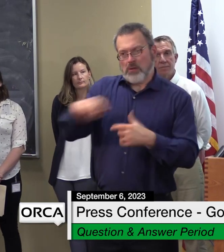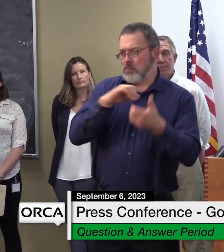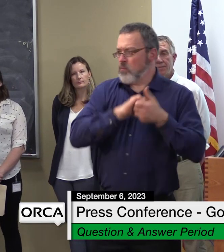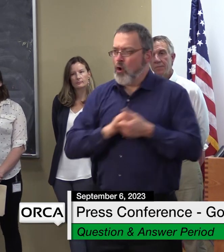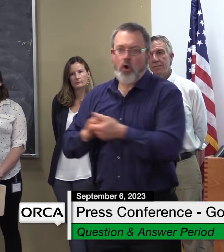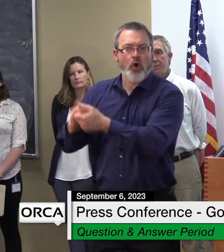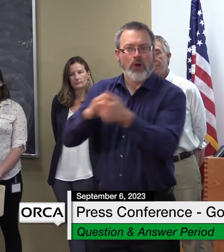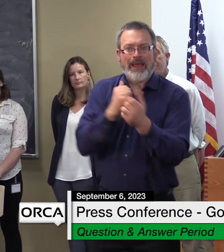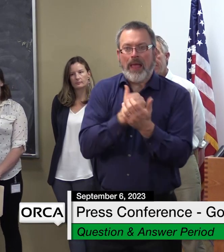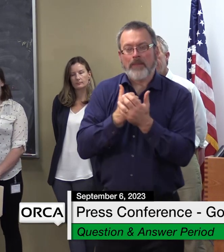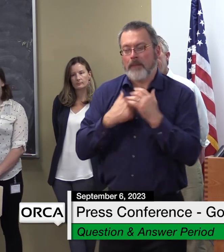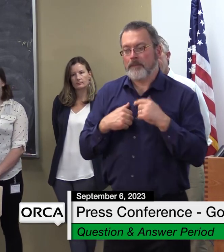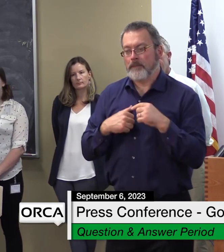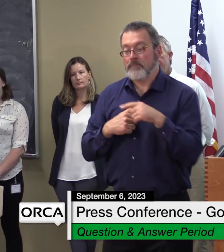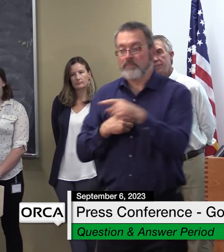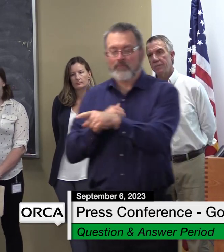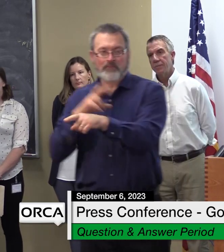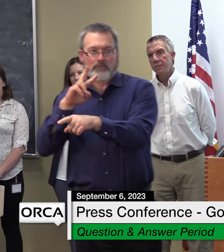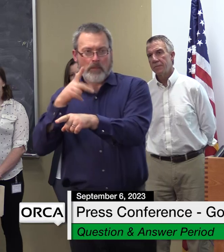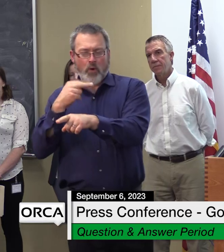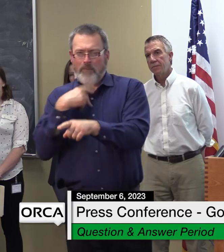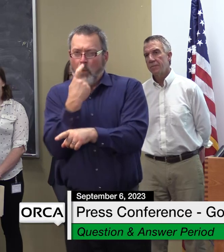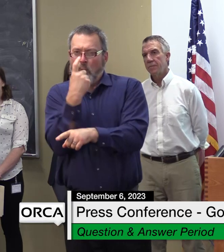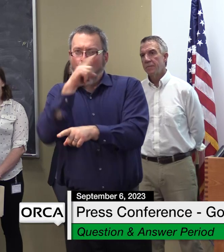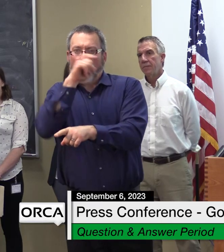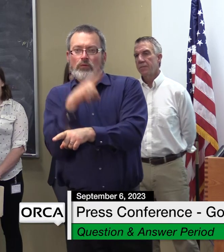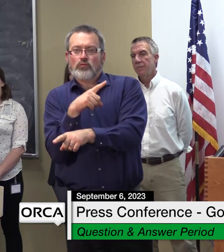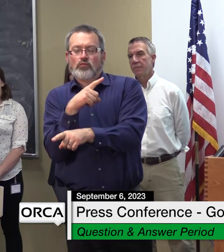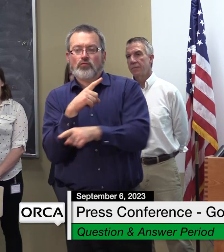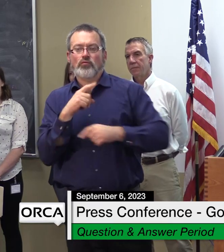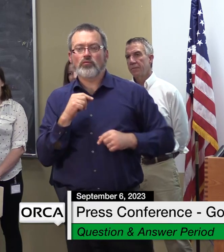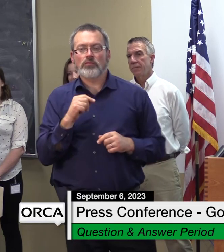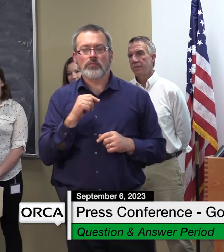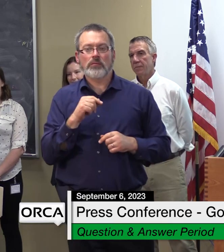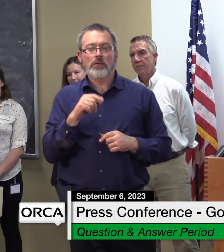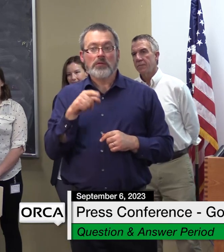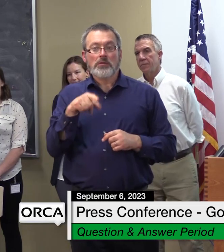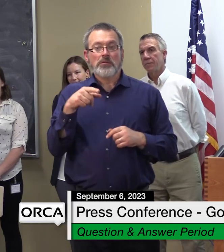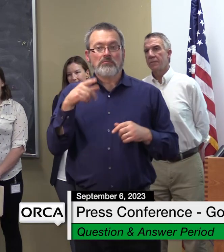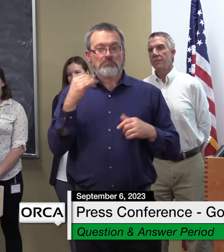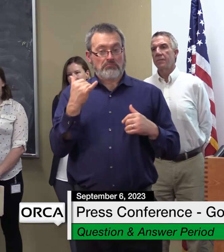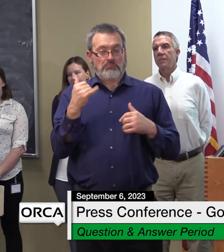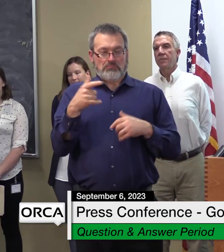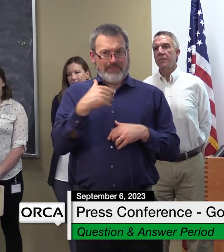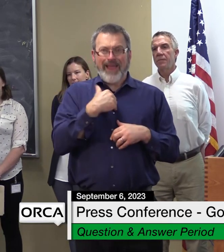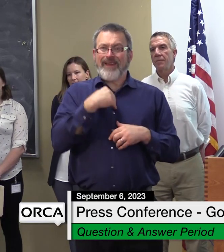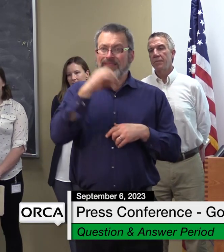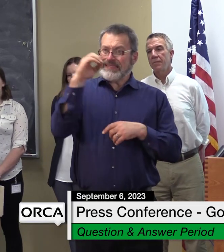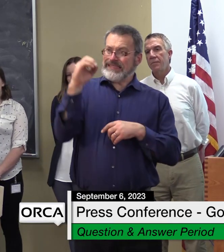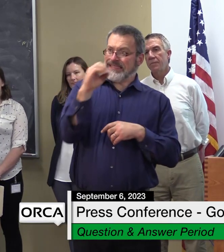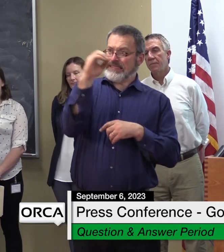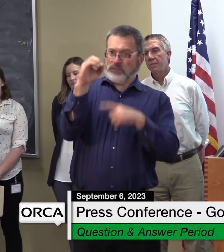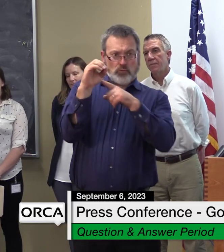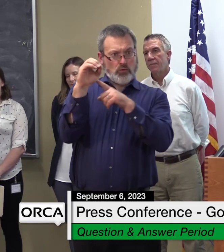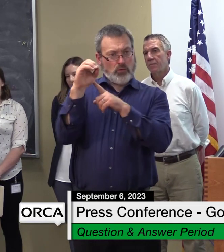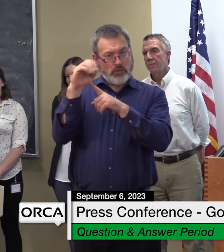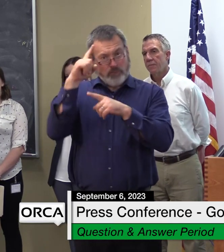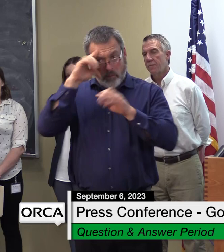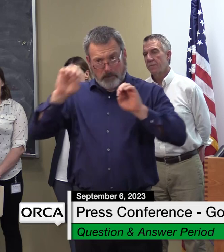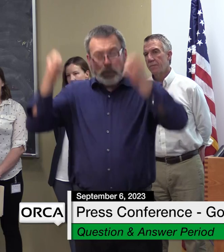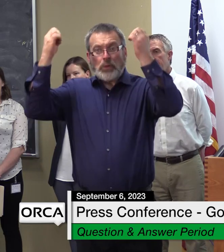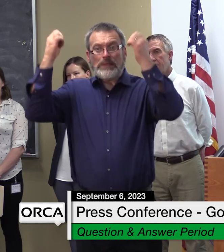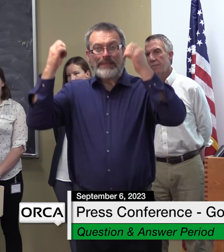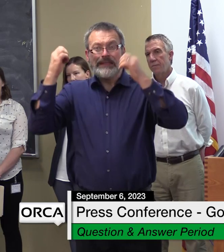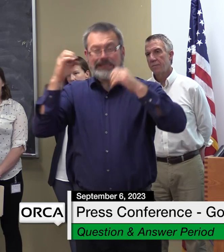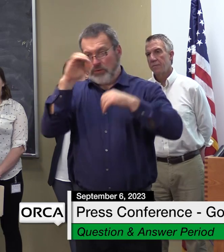Last question. There are zero interest loans available to farmers right now, emergency loans that they can defer